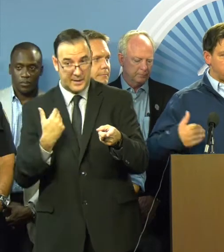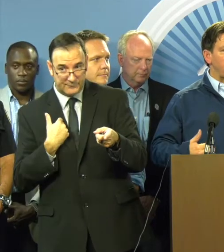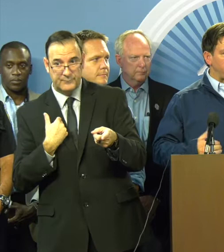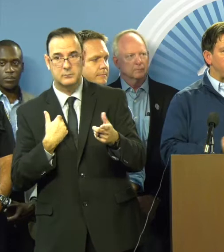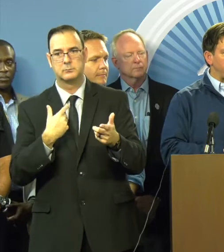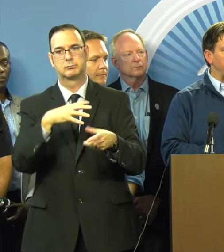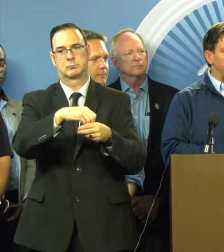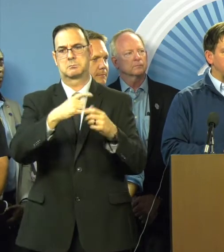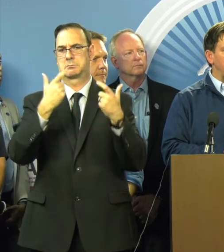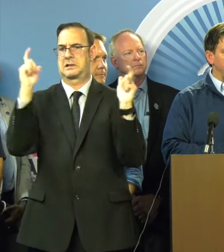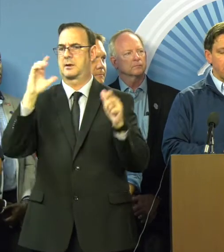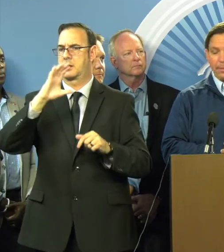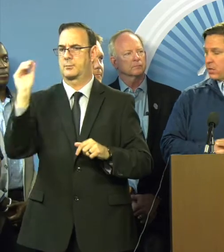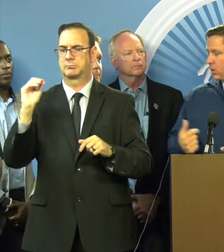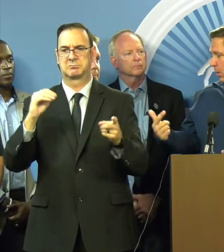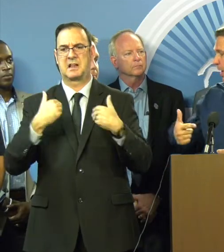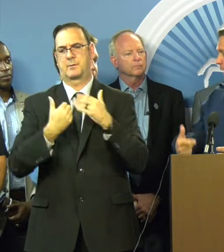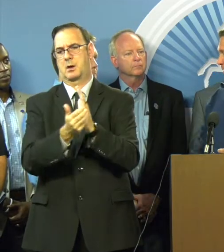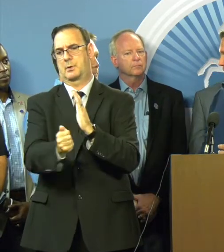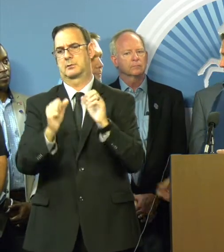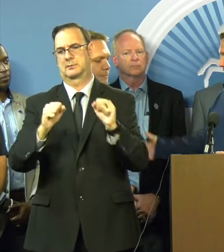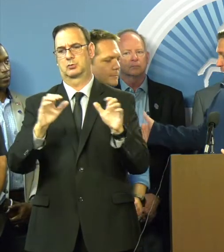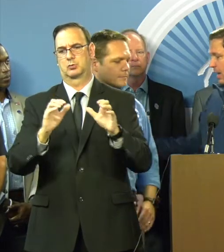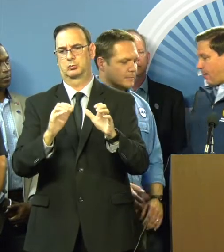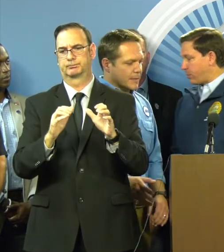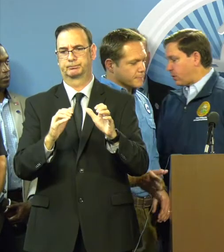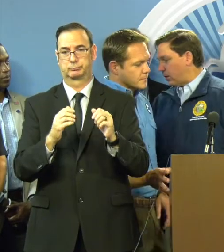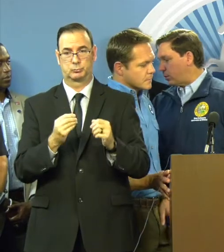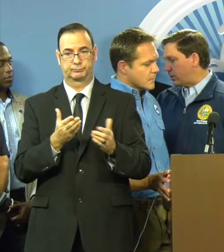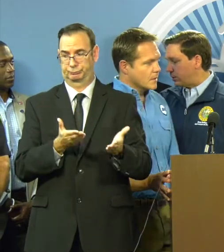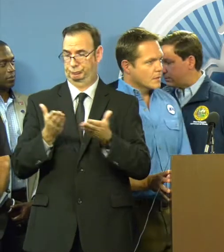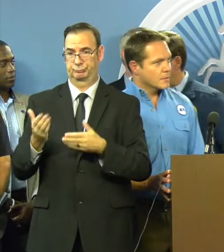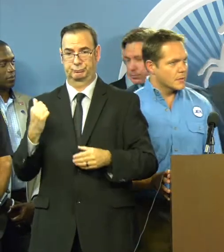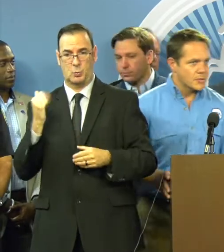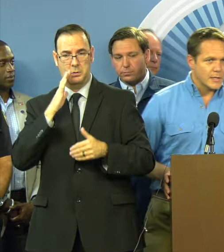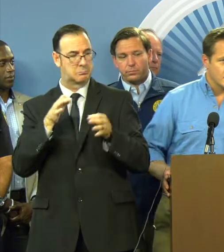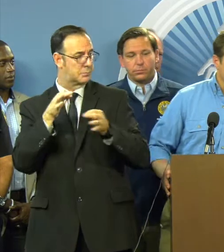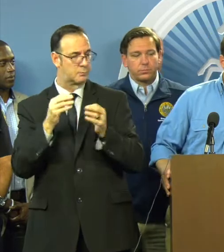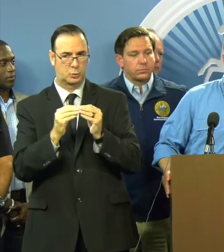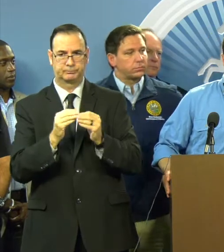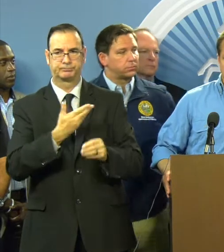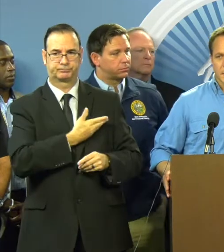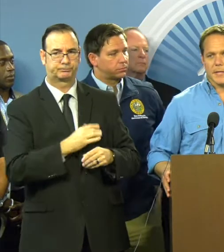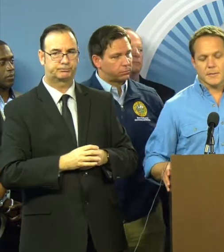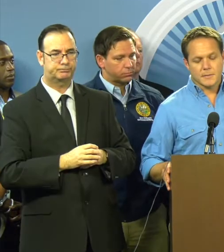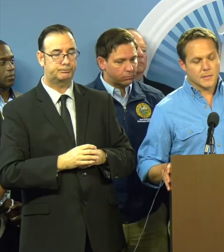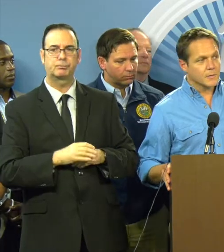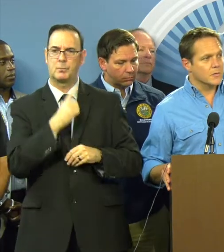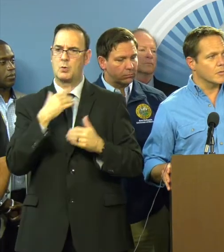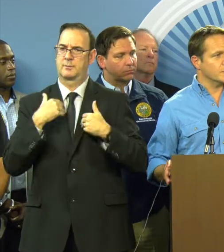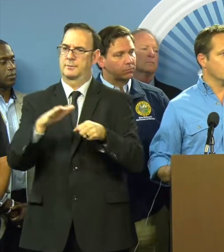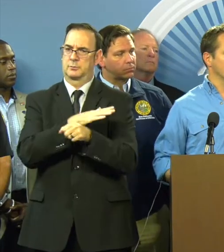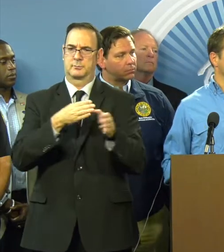company, so they have an ability to kind of do that. So go ahead, why doesn't JEA tell you what they're doing? So JEA is fully prepared to